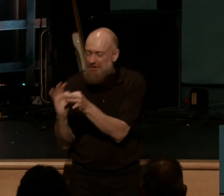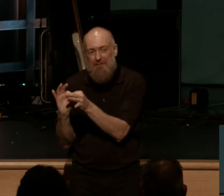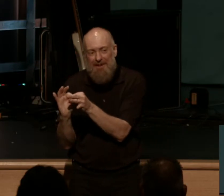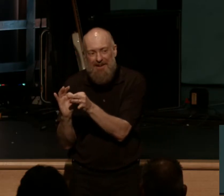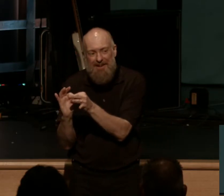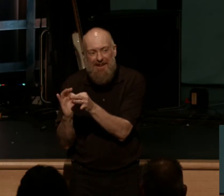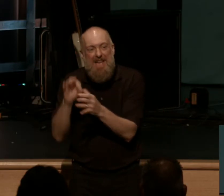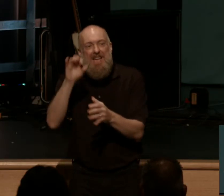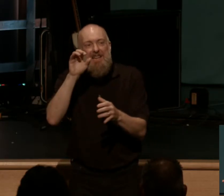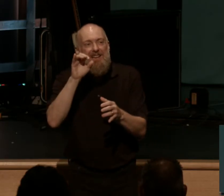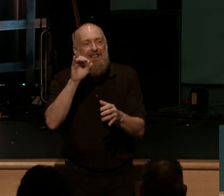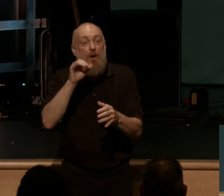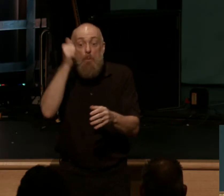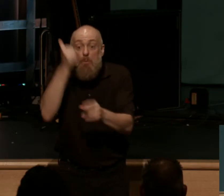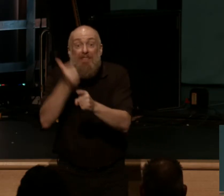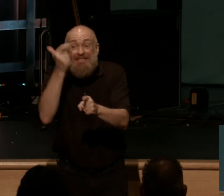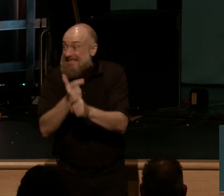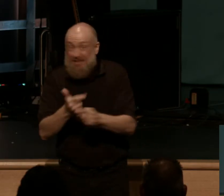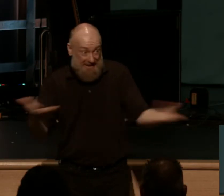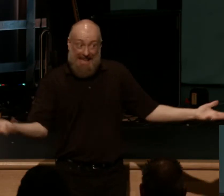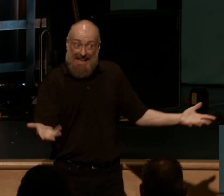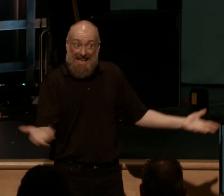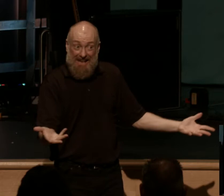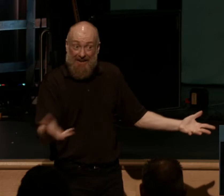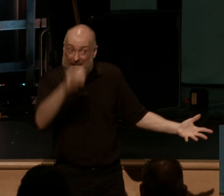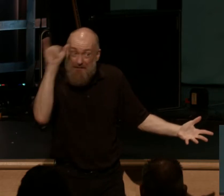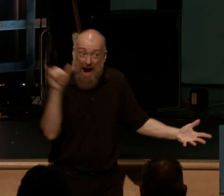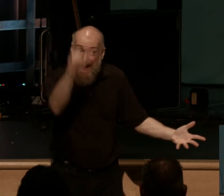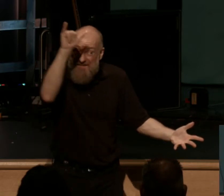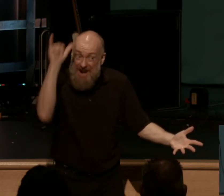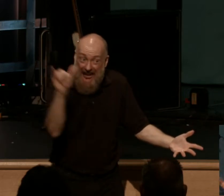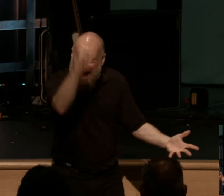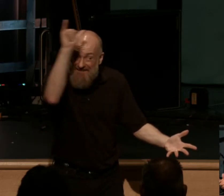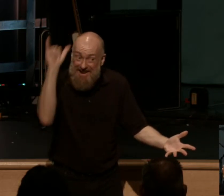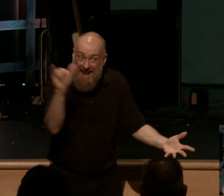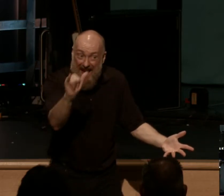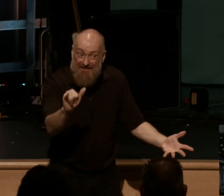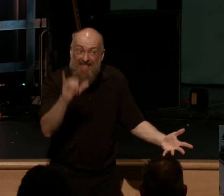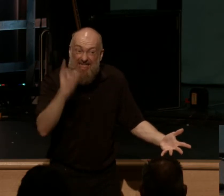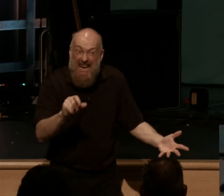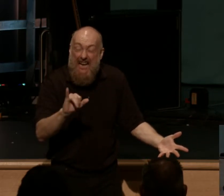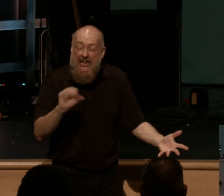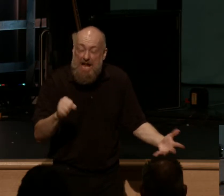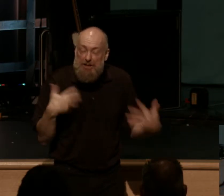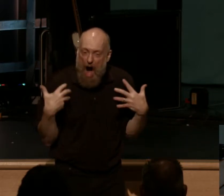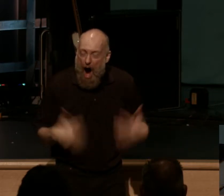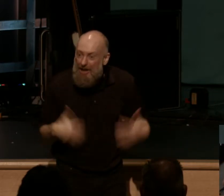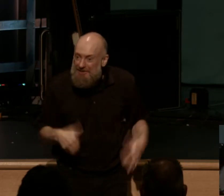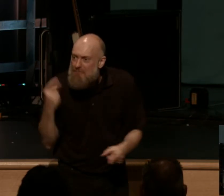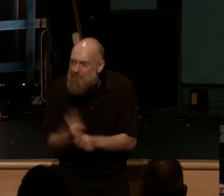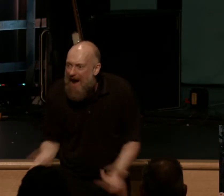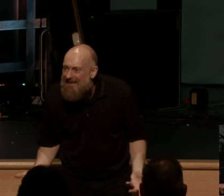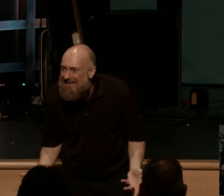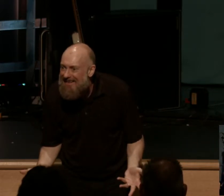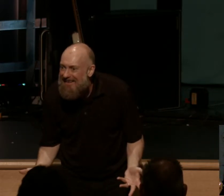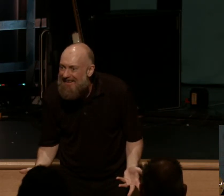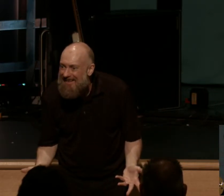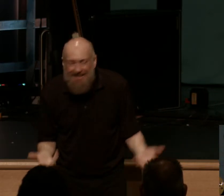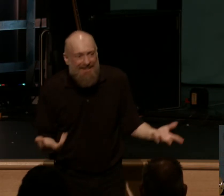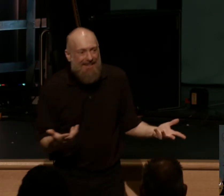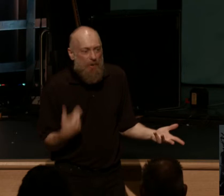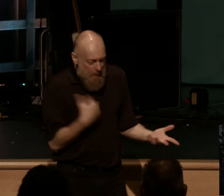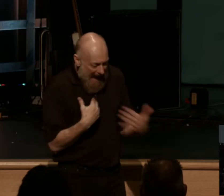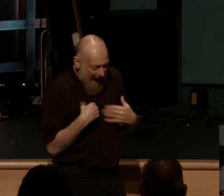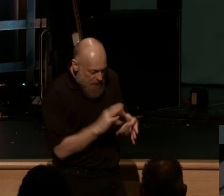eternity to last between brothers and sisters in Jesus Christ again forever and ever. I mean, how awesome is that, honestly? The depth of relationship in the